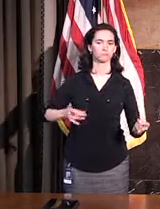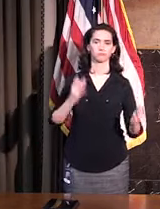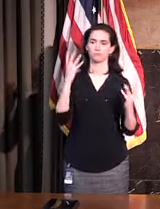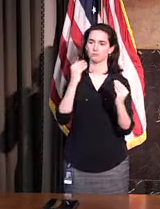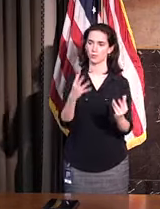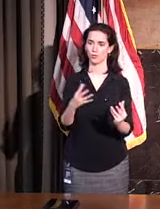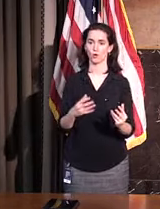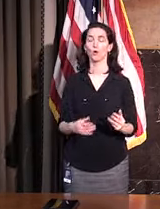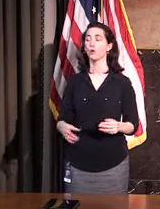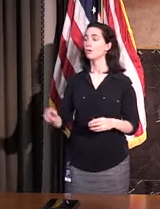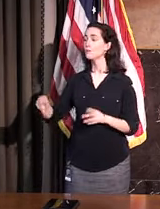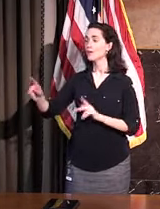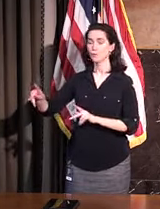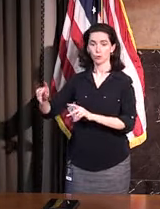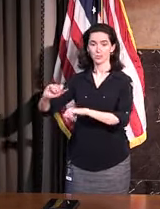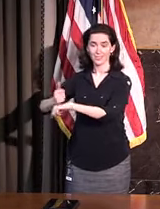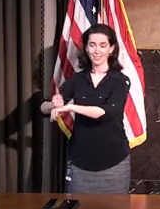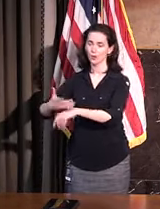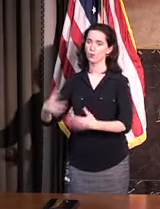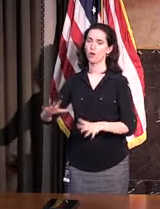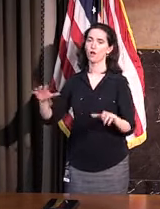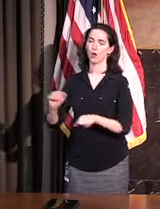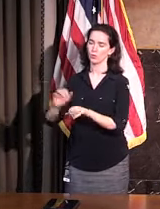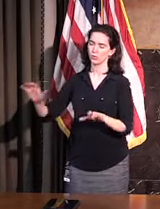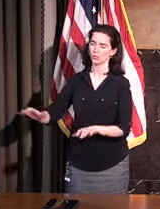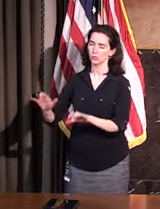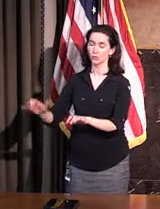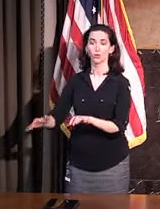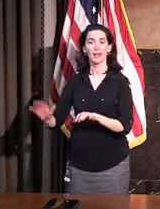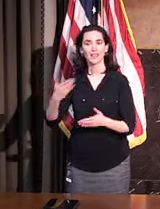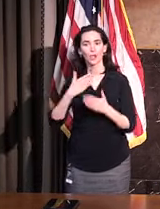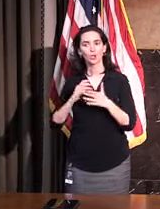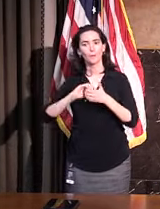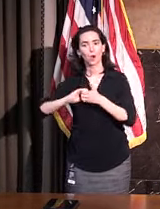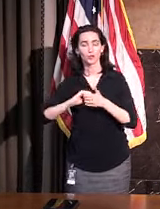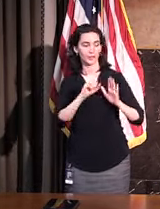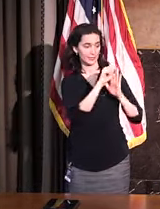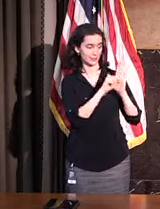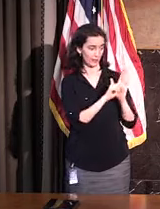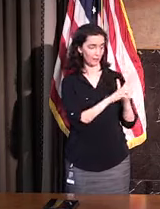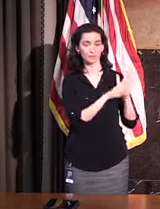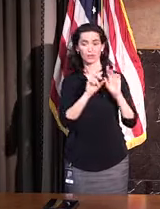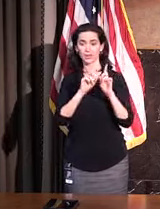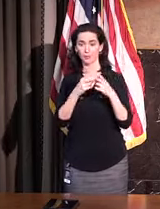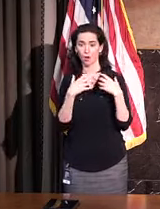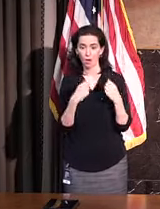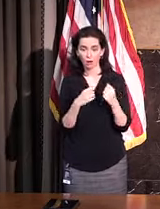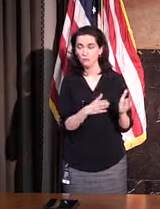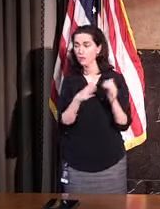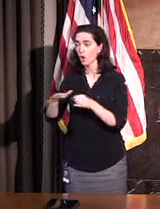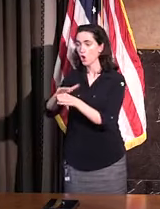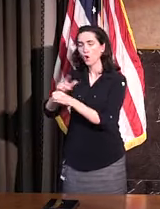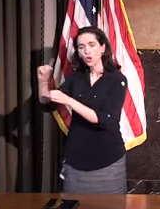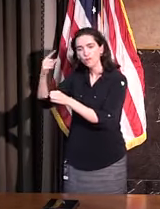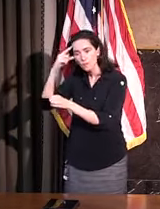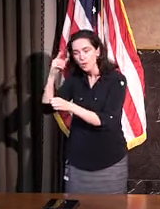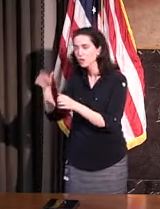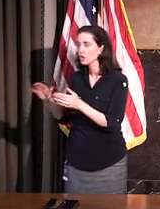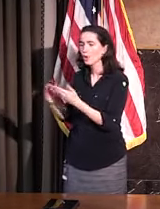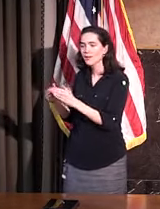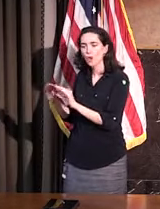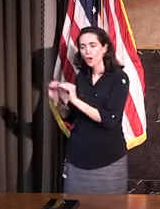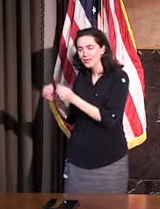goes into these, and it's a good partnership between the state, the Department of Health, local governments, community-based